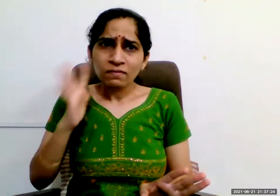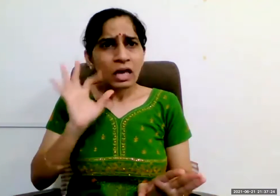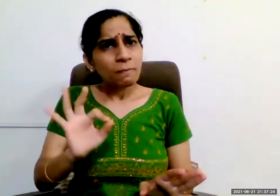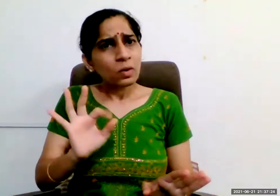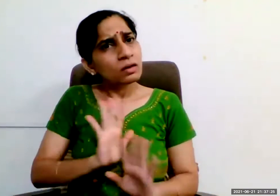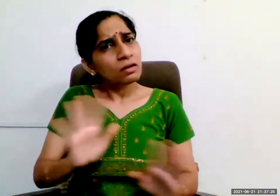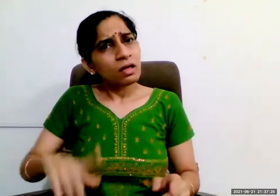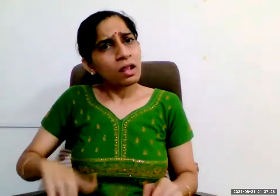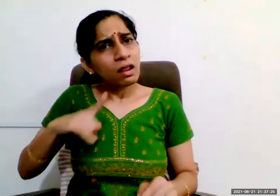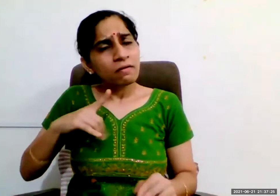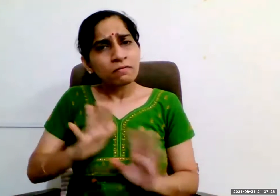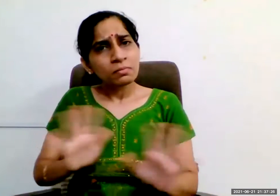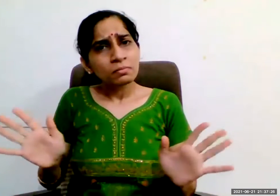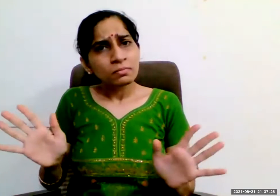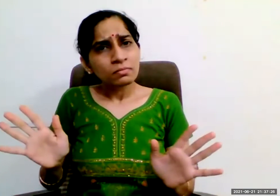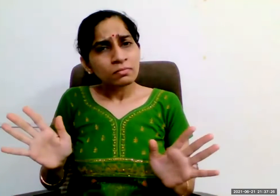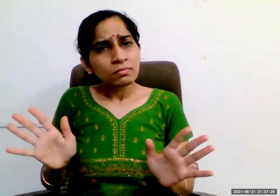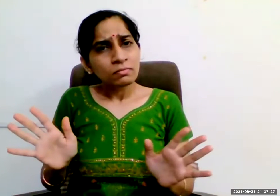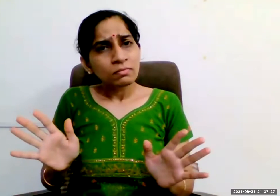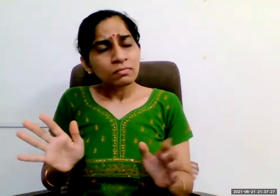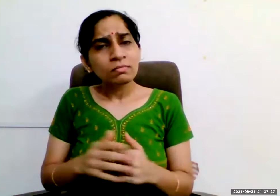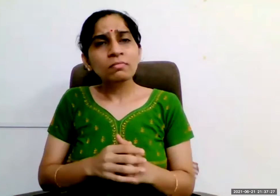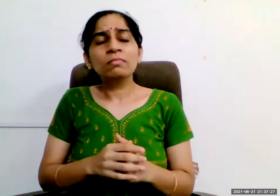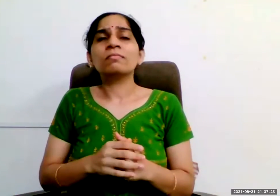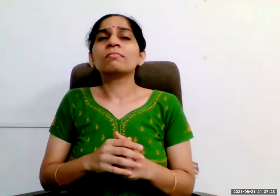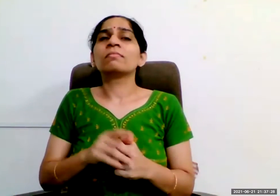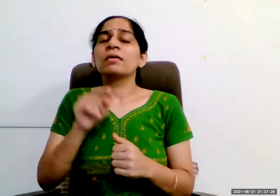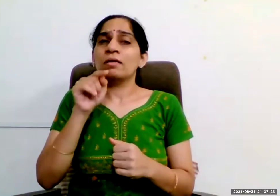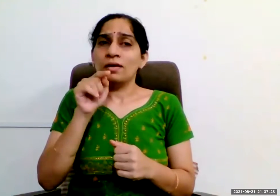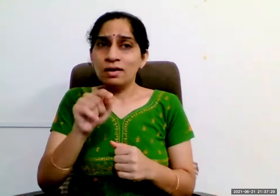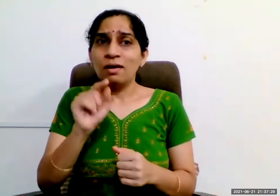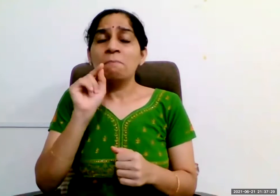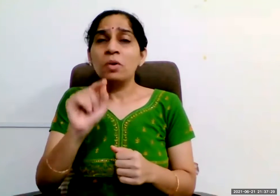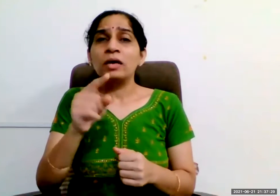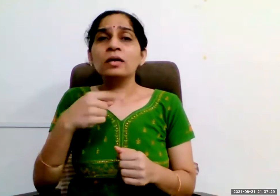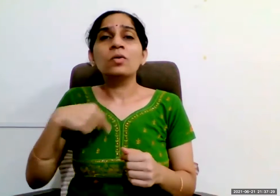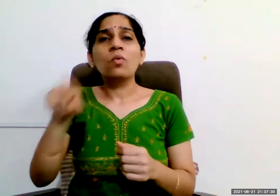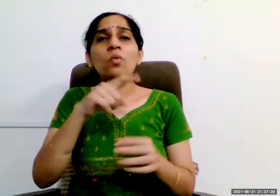So, and this kind of question leads to the question that what is the ultimate purpose of living?